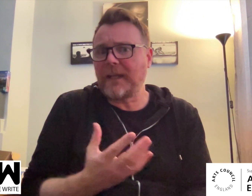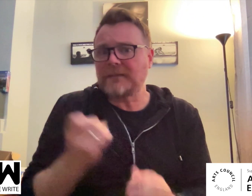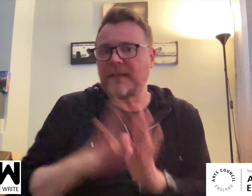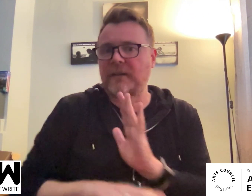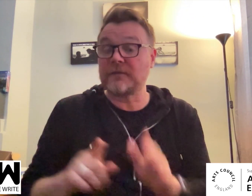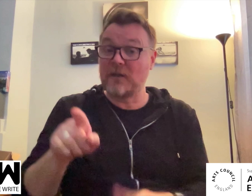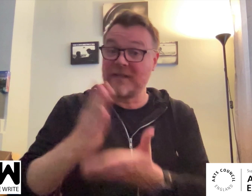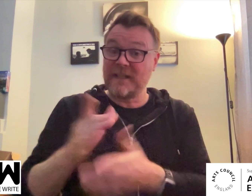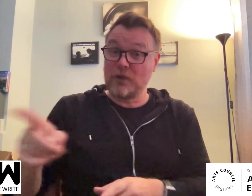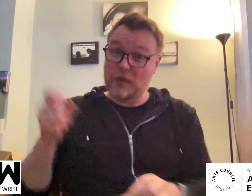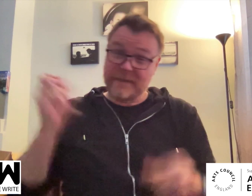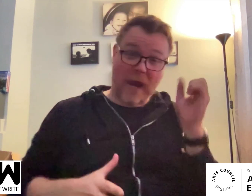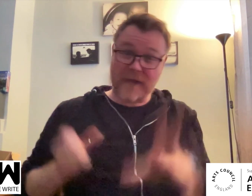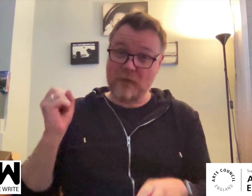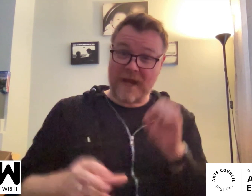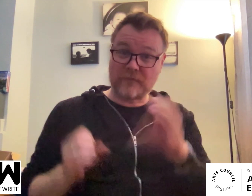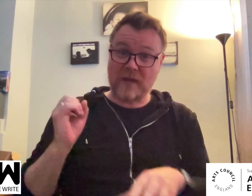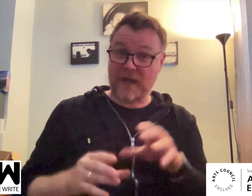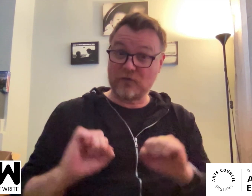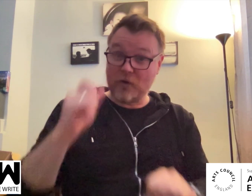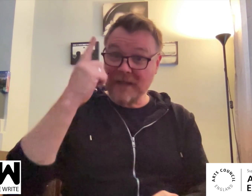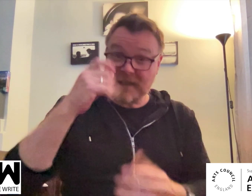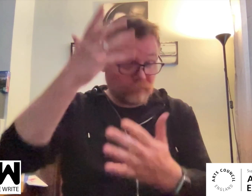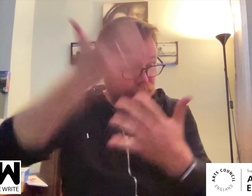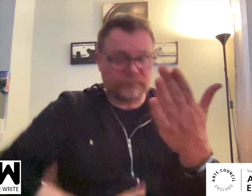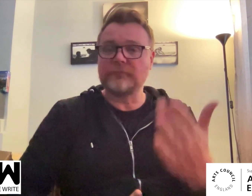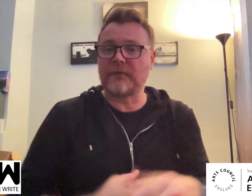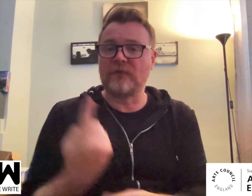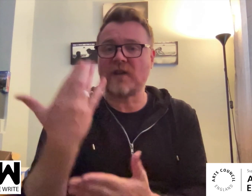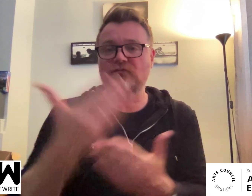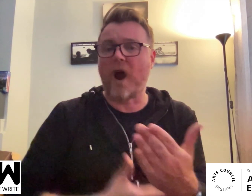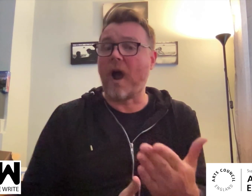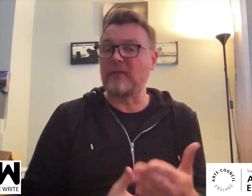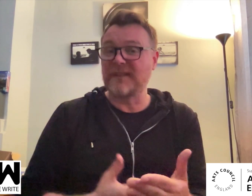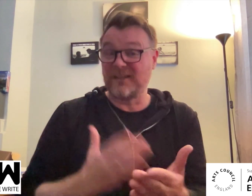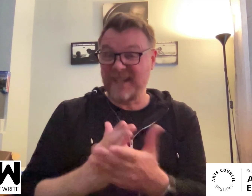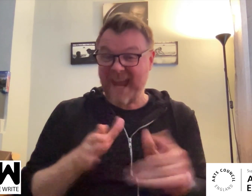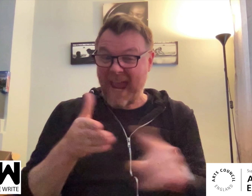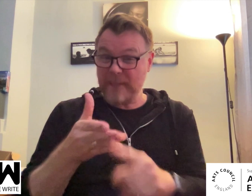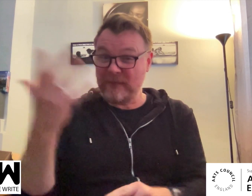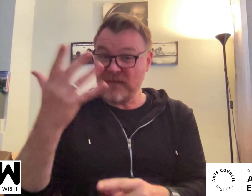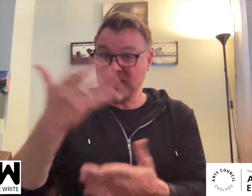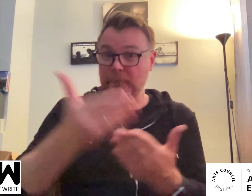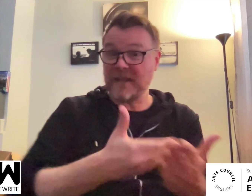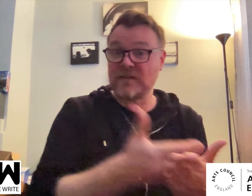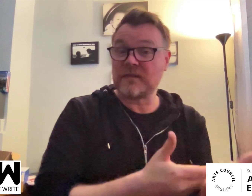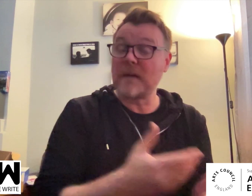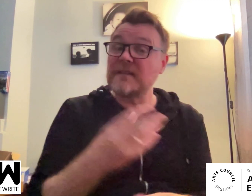and experience when you're doing it. You're just getting all your ideas out onto paper. And that's your first draft. And that's the aim. 15 pages really. So